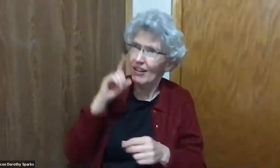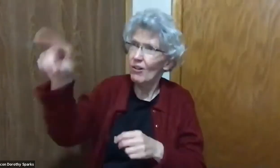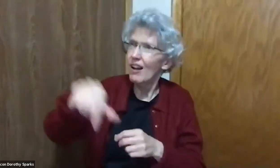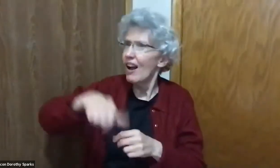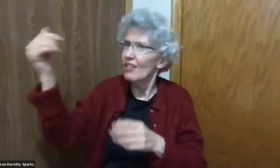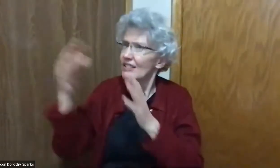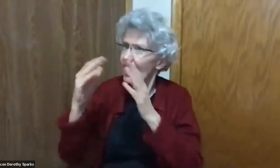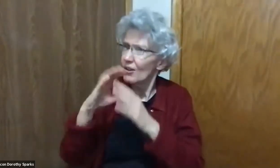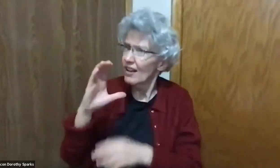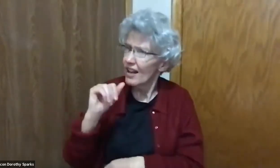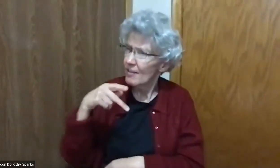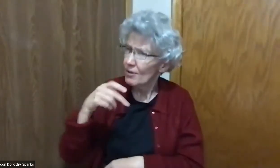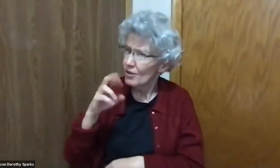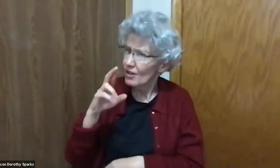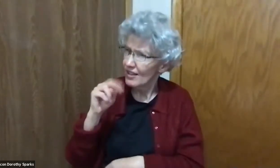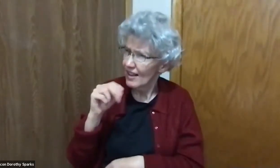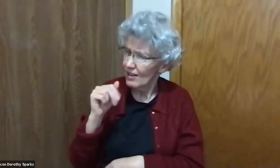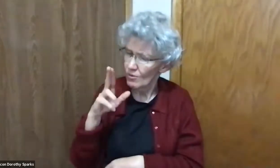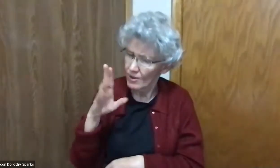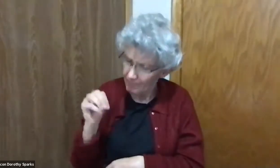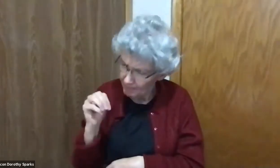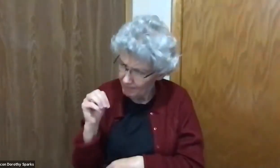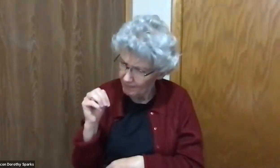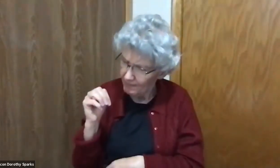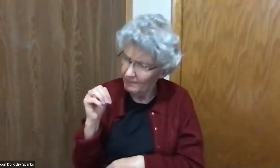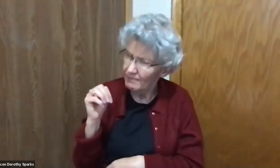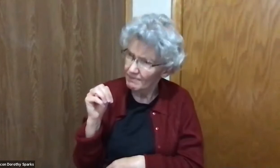you will certainly want to tell me this, saying,